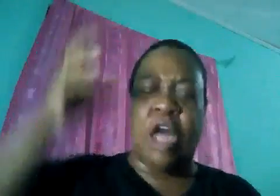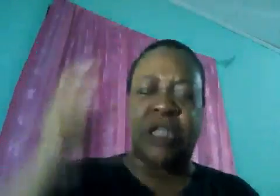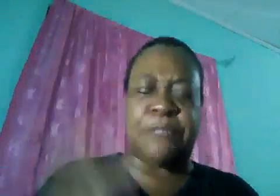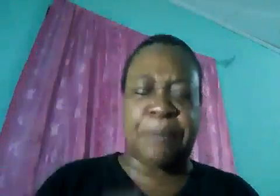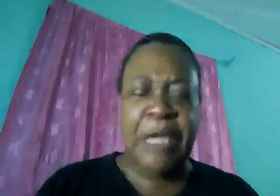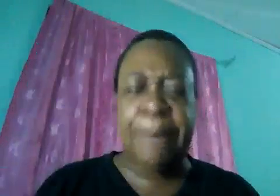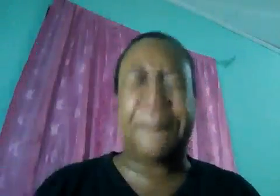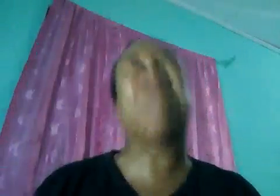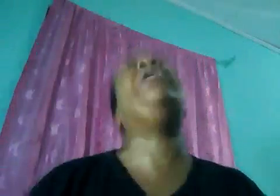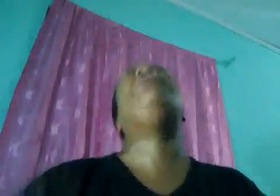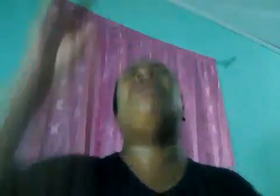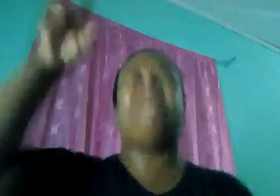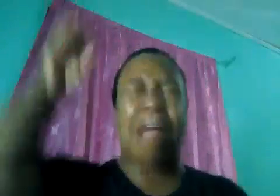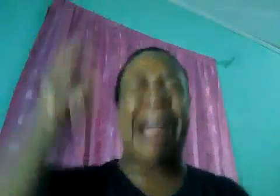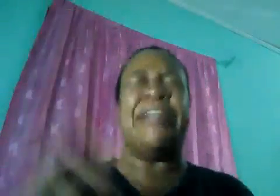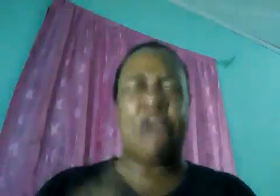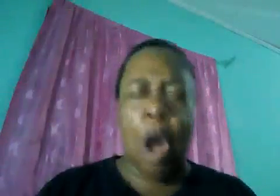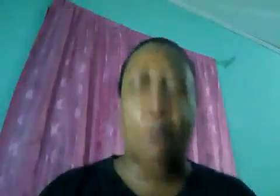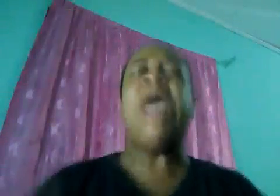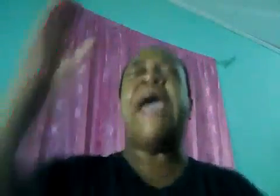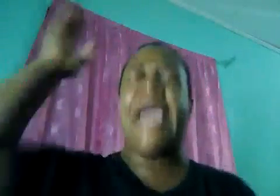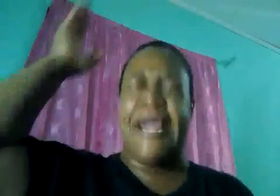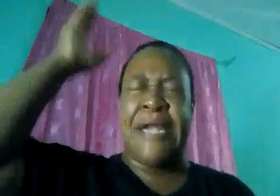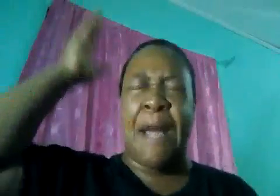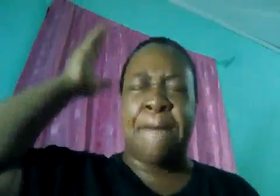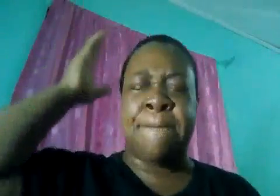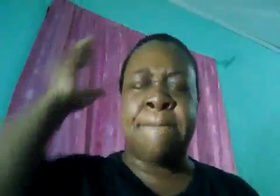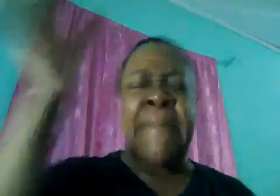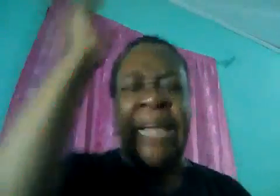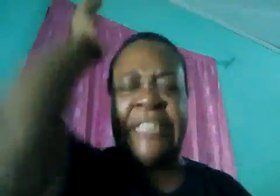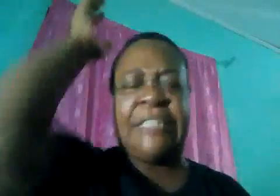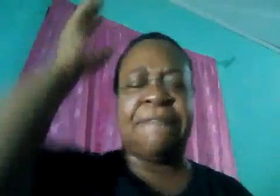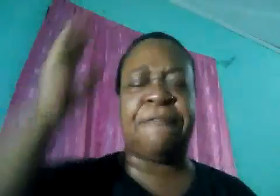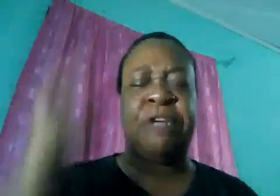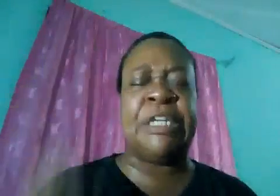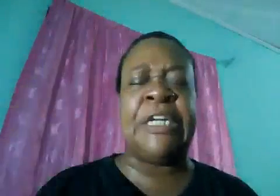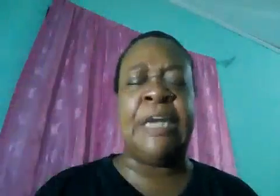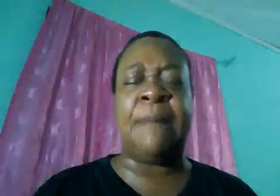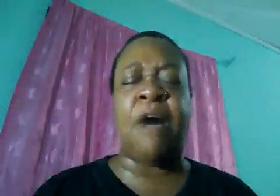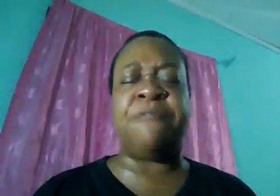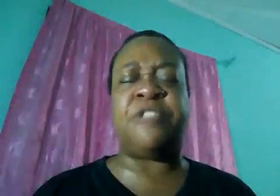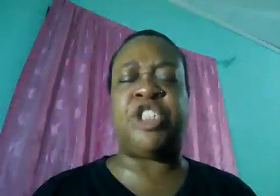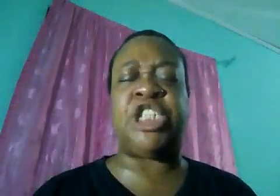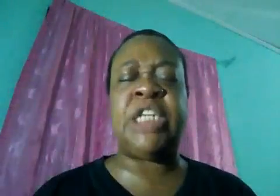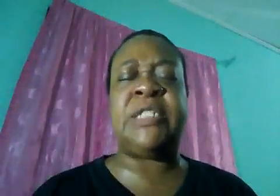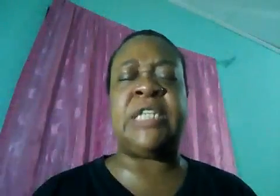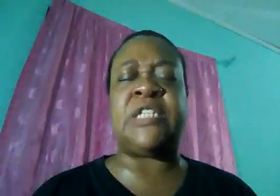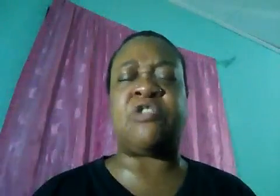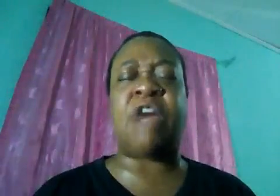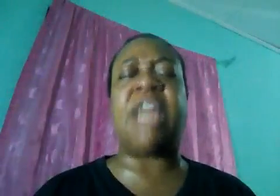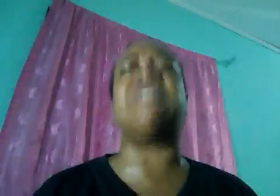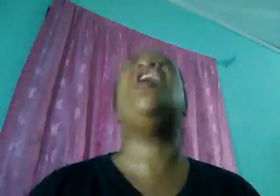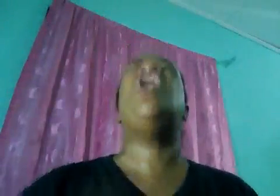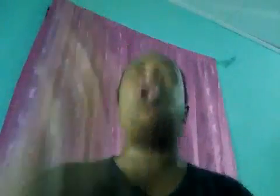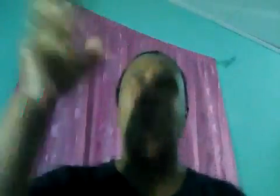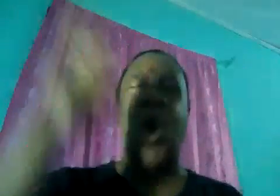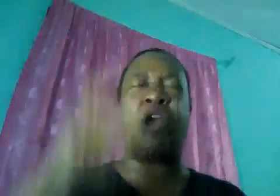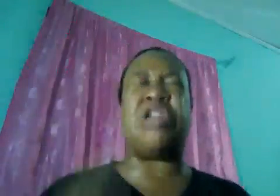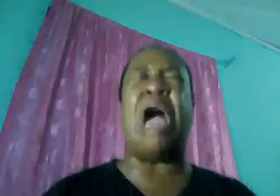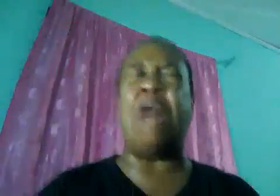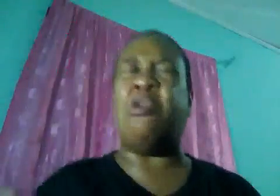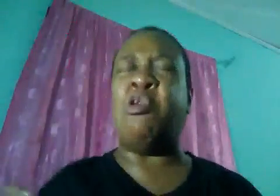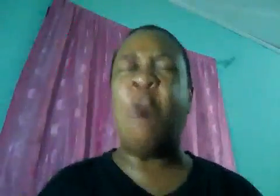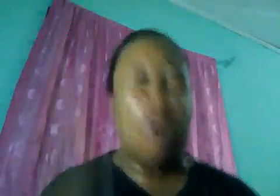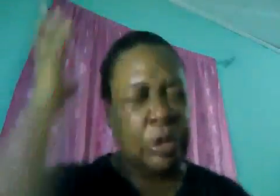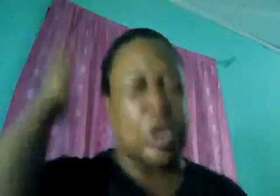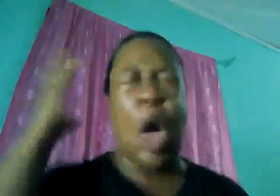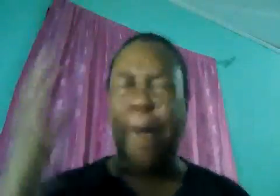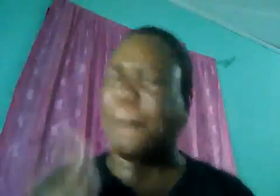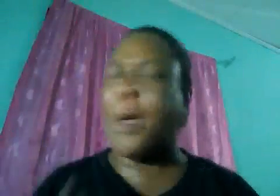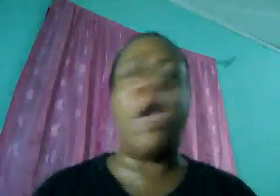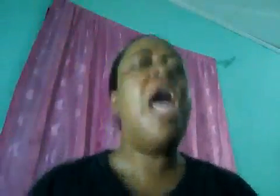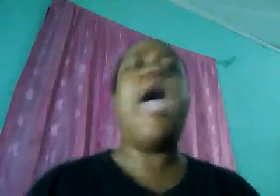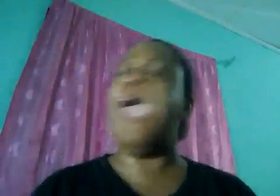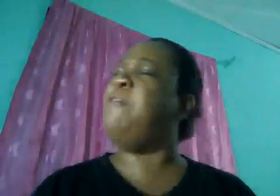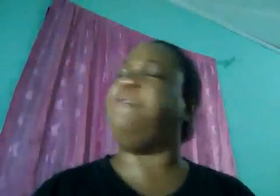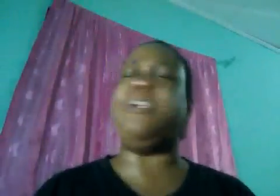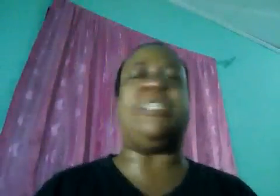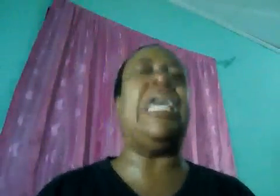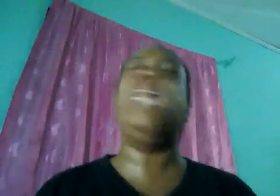people right now in the mightiful name of Jesus Christ. Lord God, root up everything that the